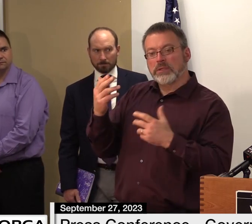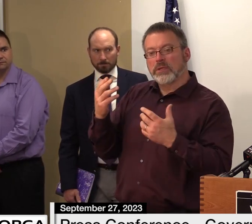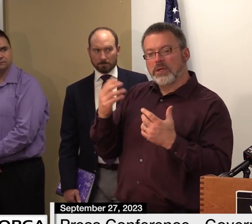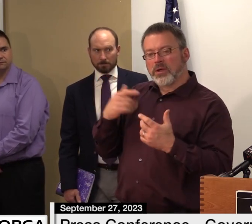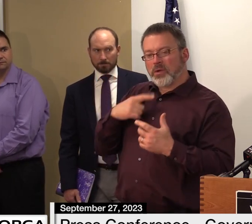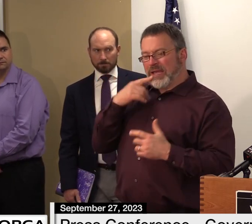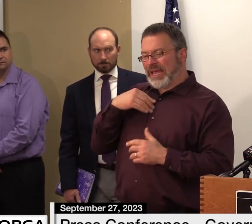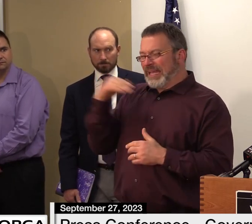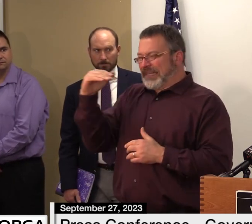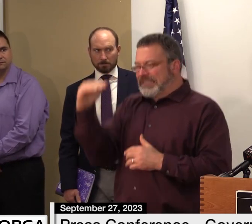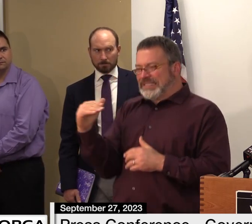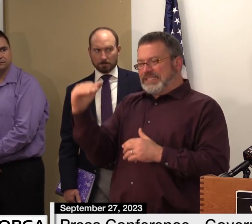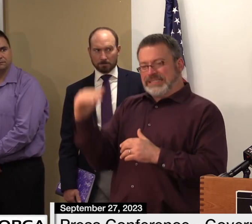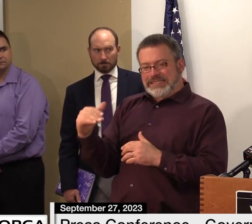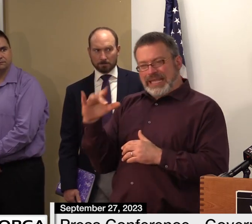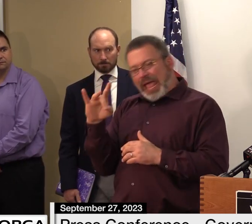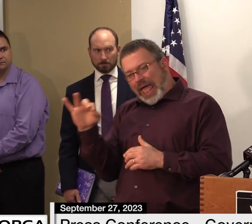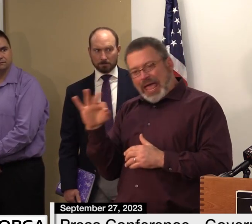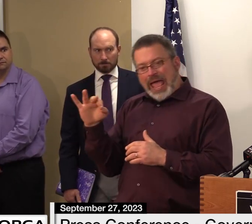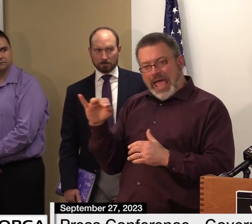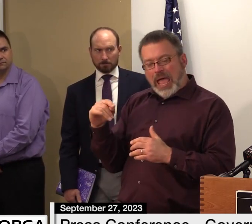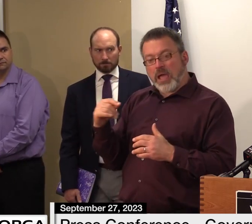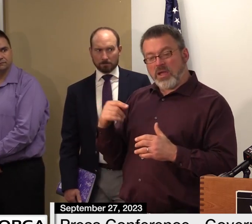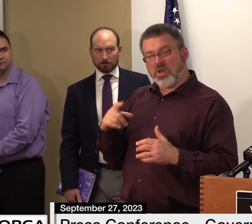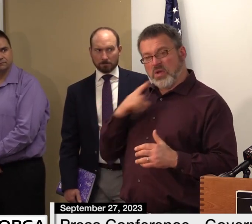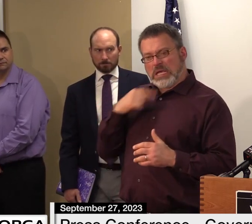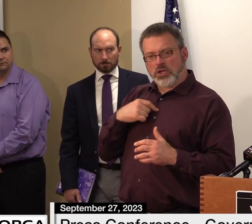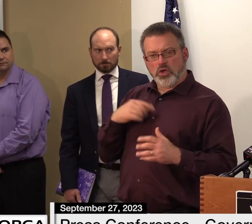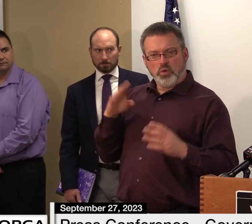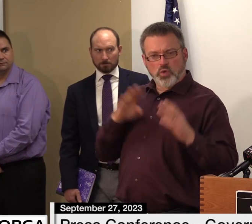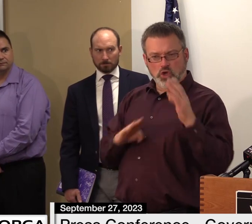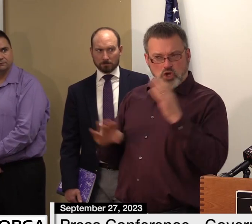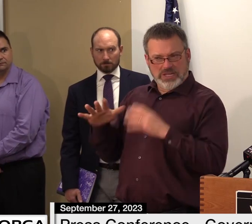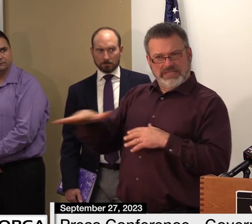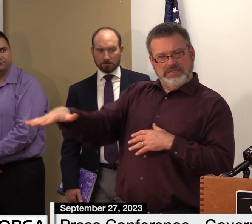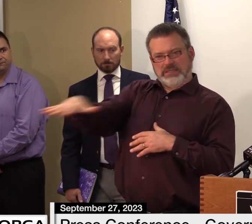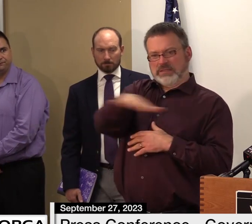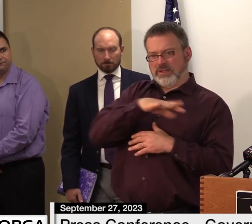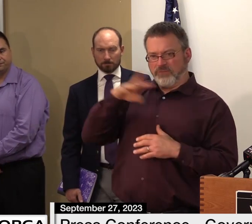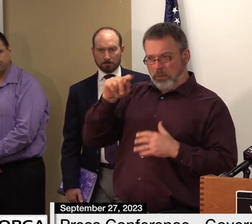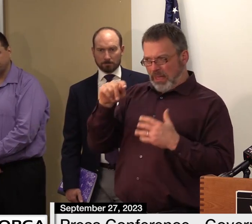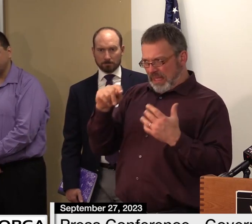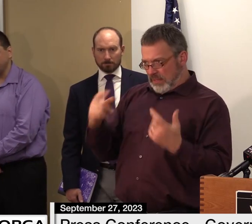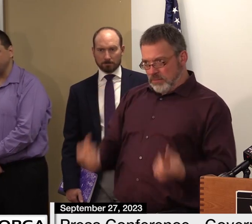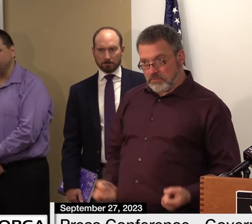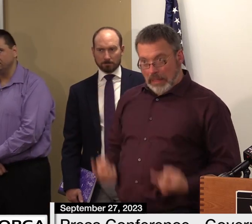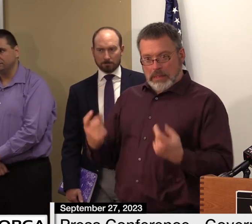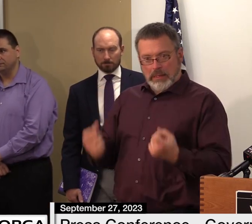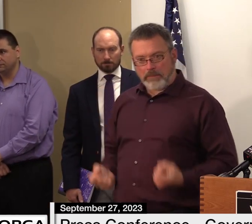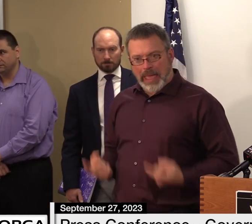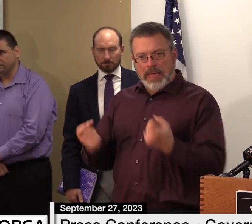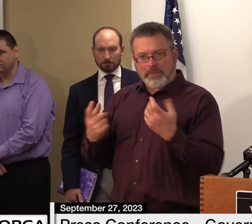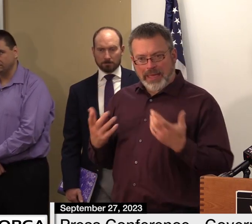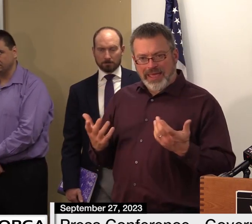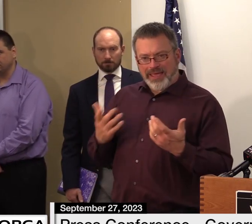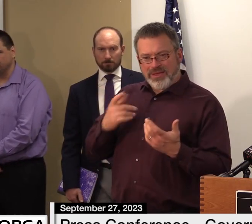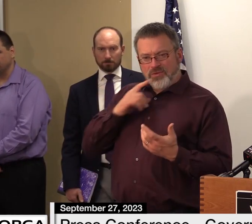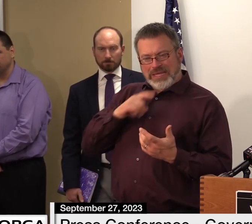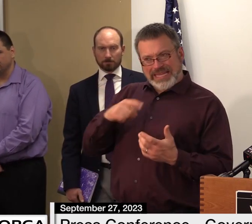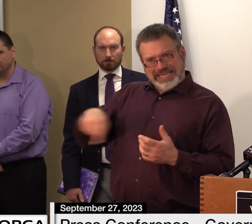I continue to be concerned about Vermonters' ability to pay and making Vermont more affordable, and